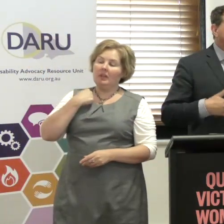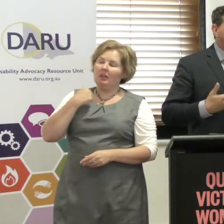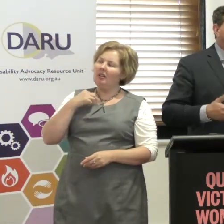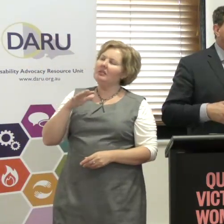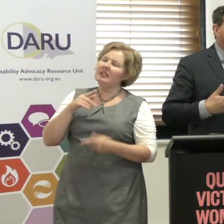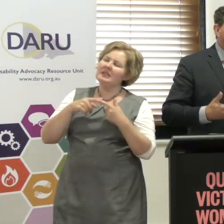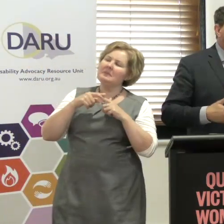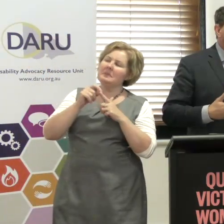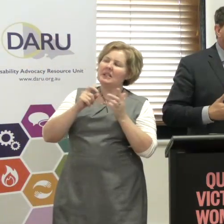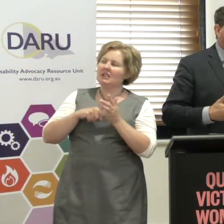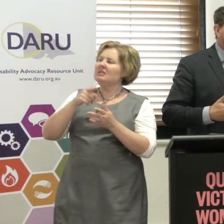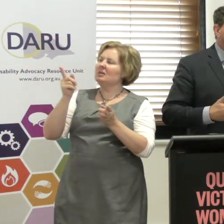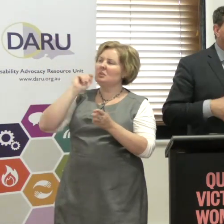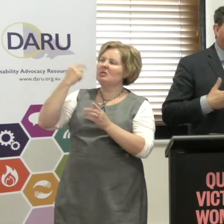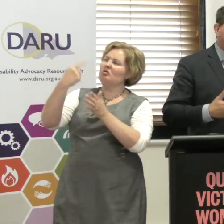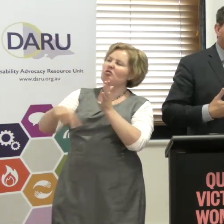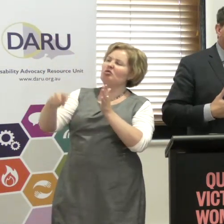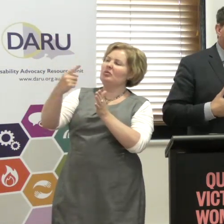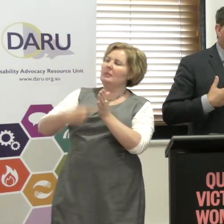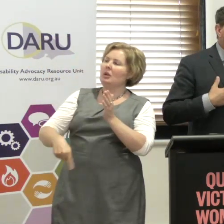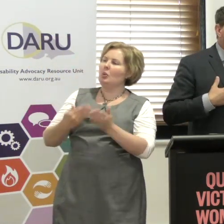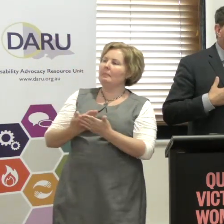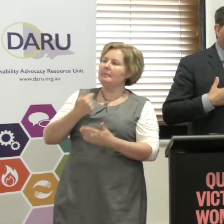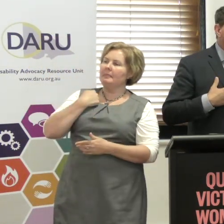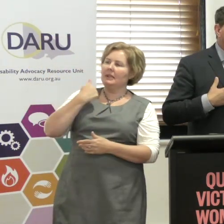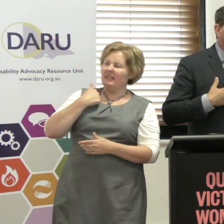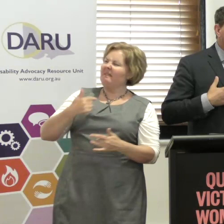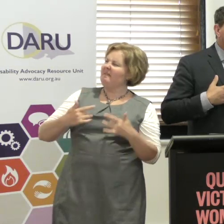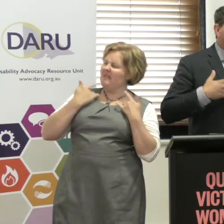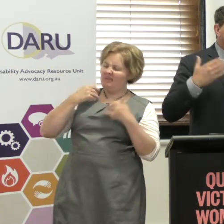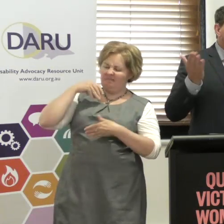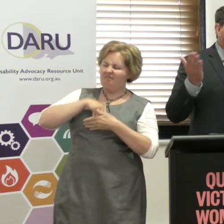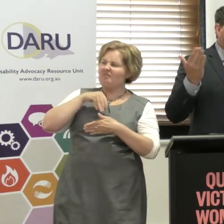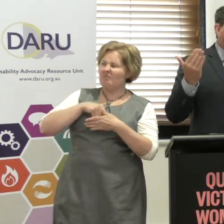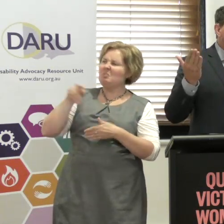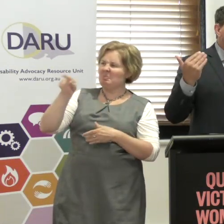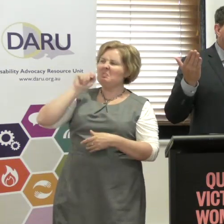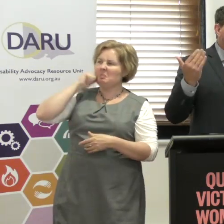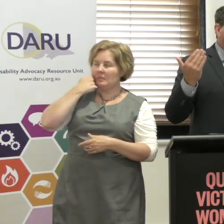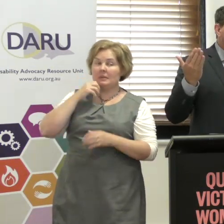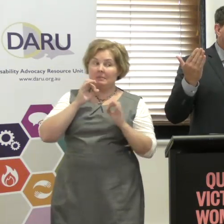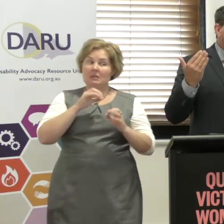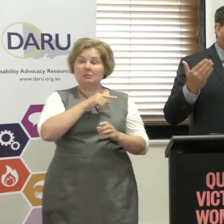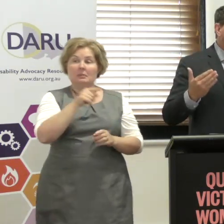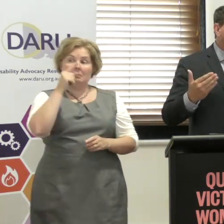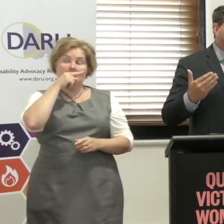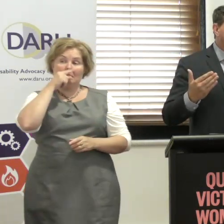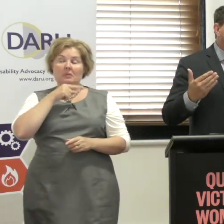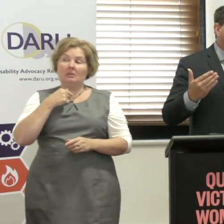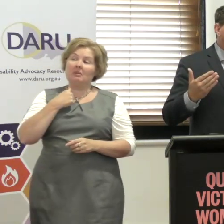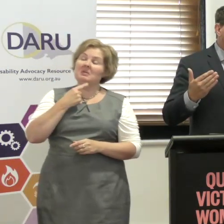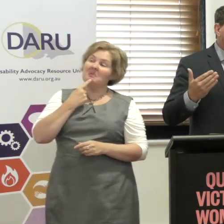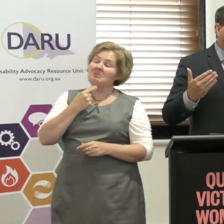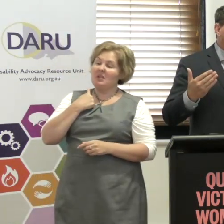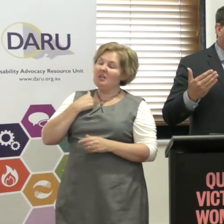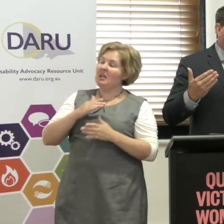expect I'm going to be discriminated against, or I fear it. It's intuitive to me. Particularly if I'm Aboriginal, I might cop racism, and as a